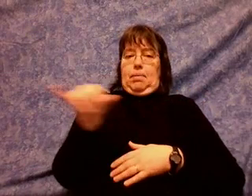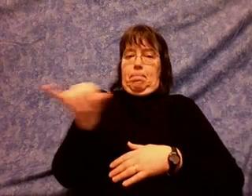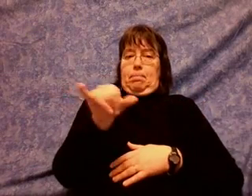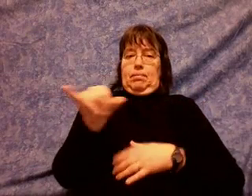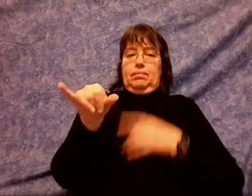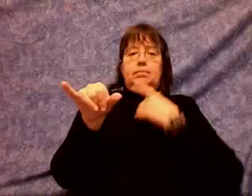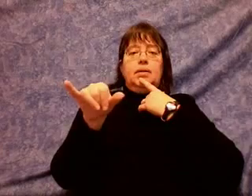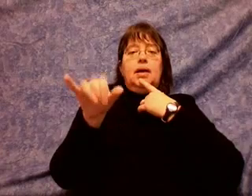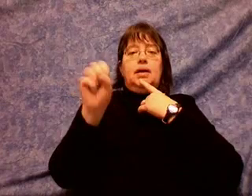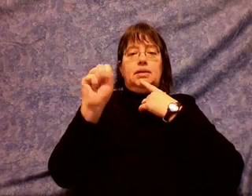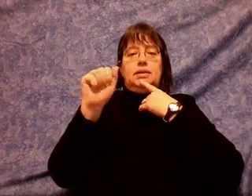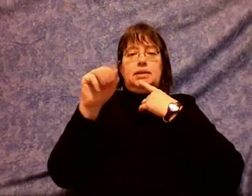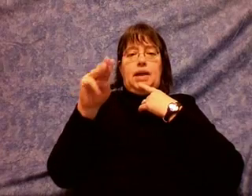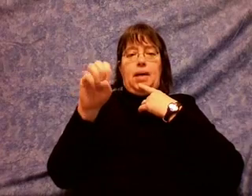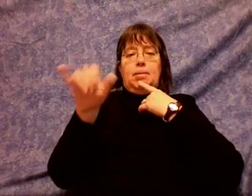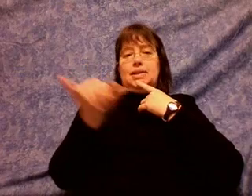grammar, just like